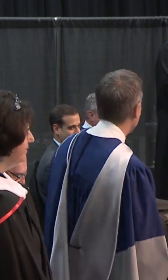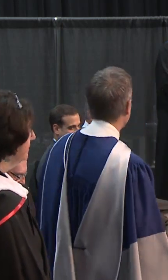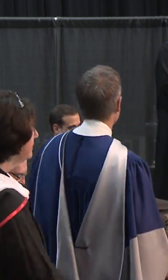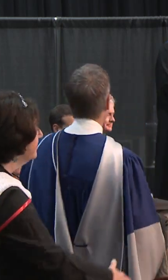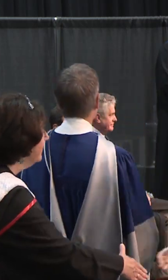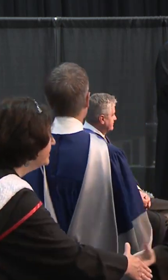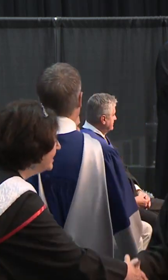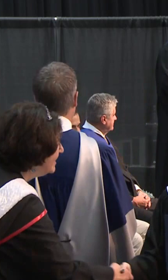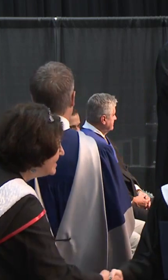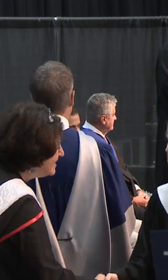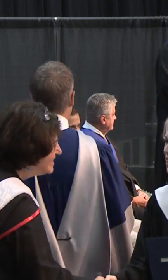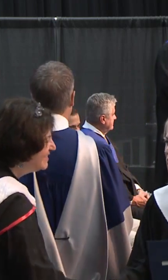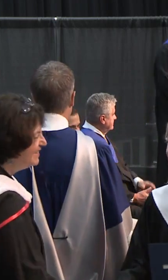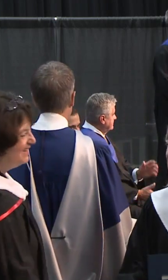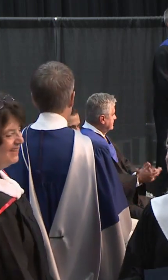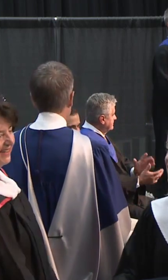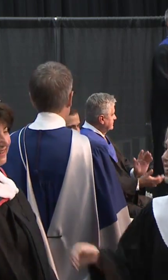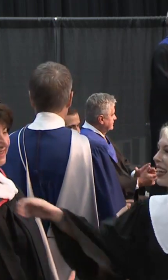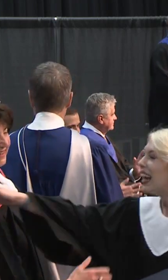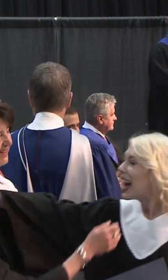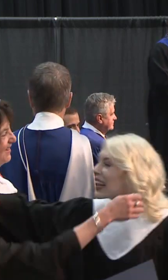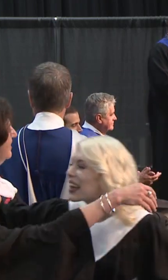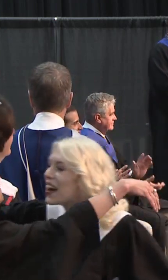With honors, Jennifer Sweeney.